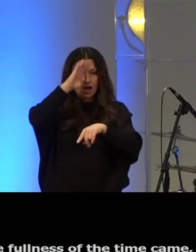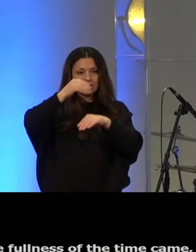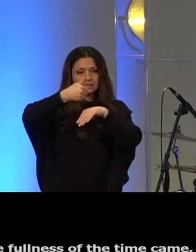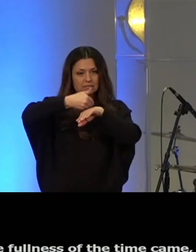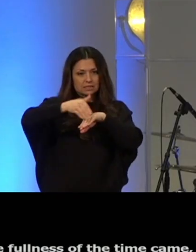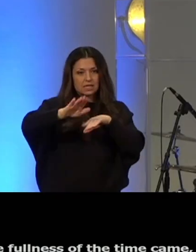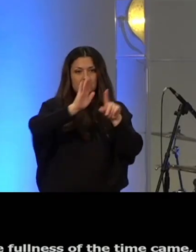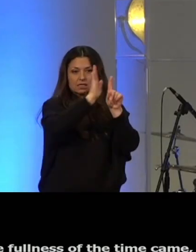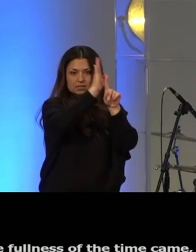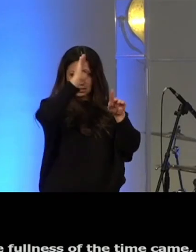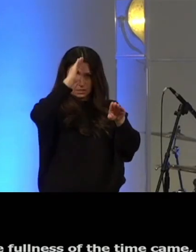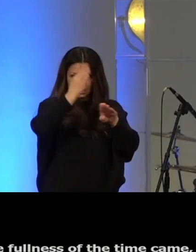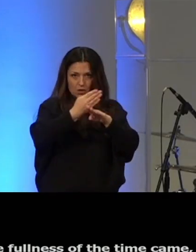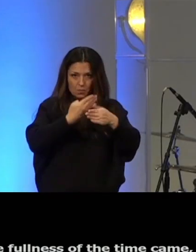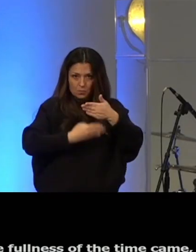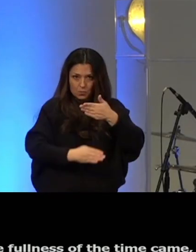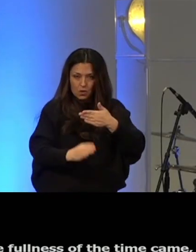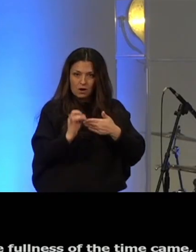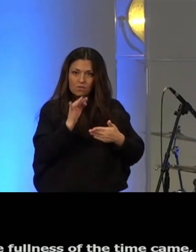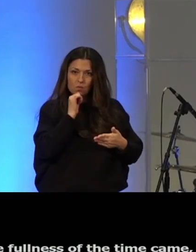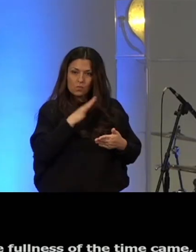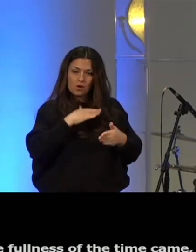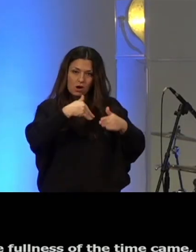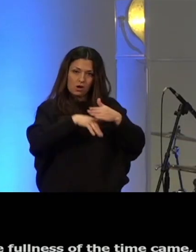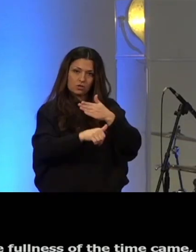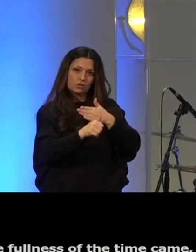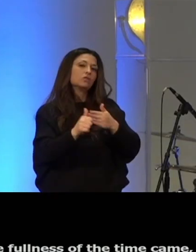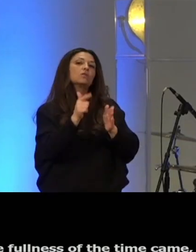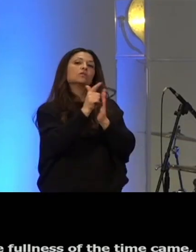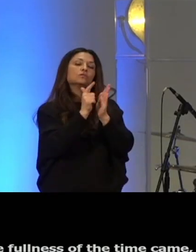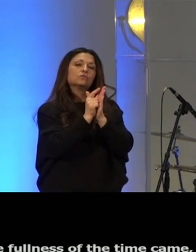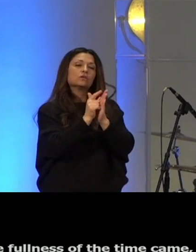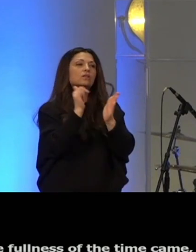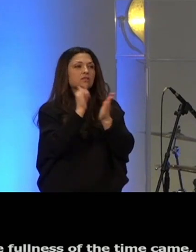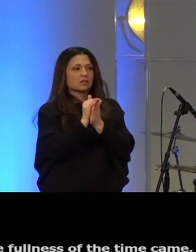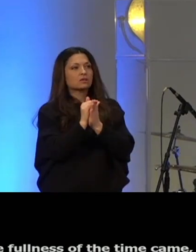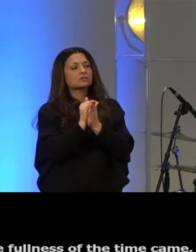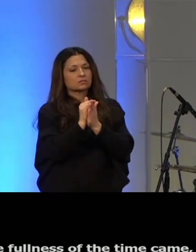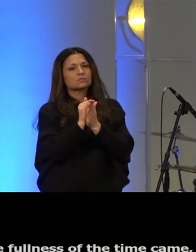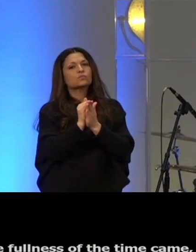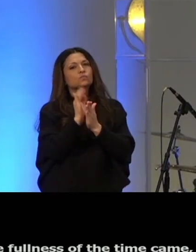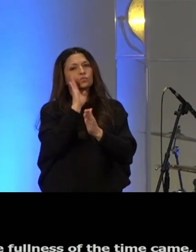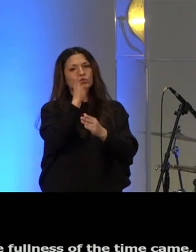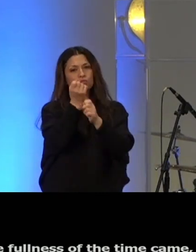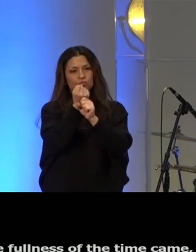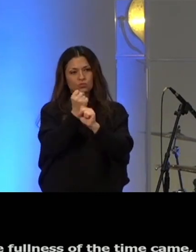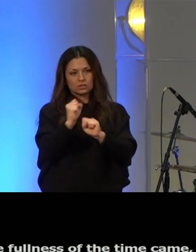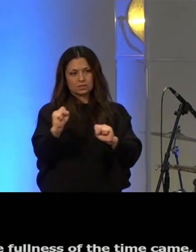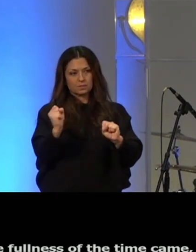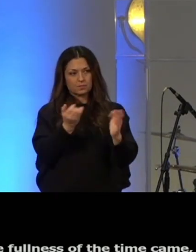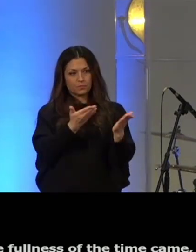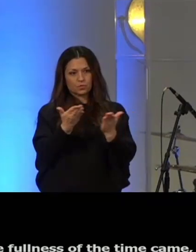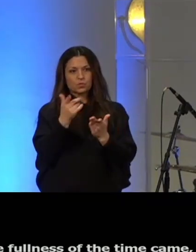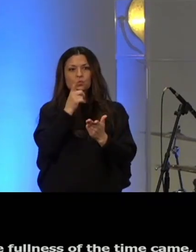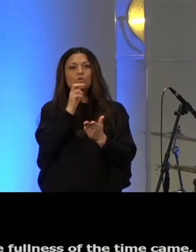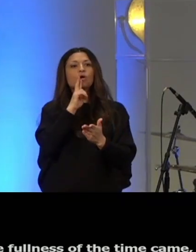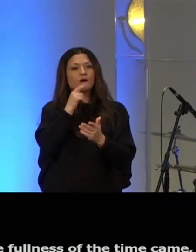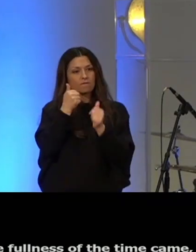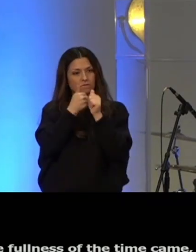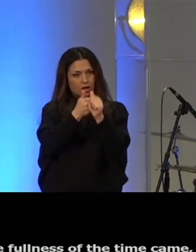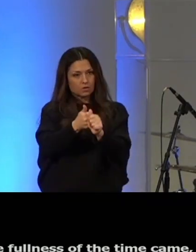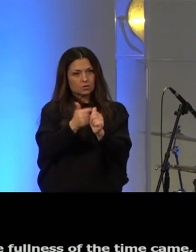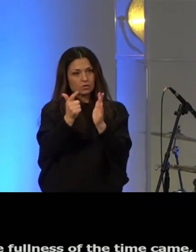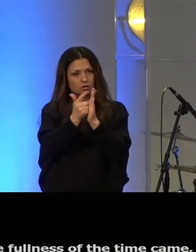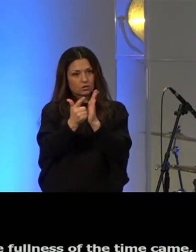his son, born of a woman, born under the law, so that he might redeem those who were under the law, that we